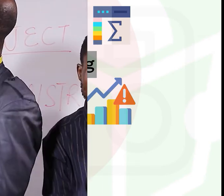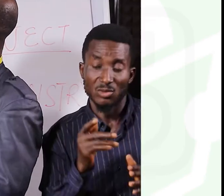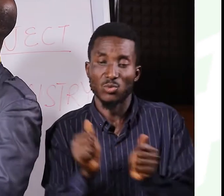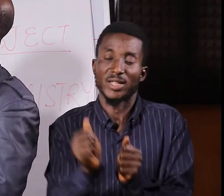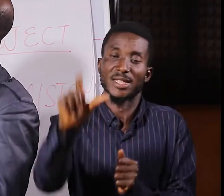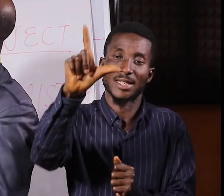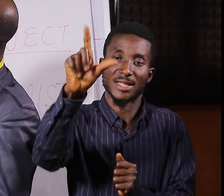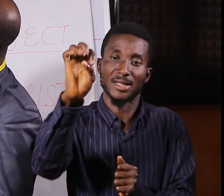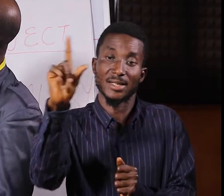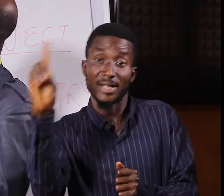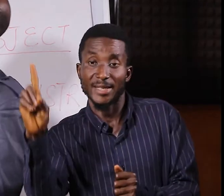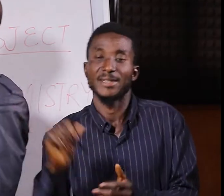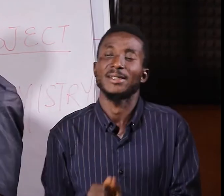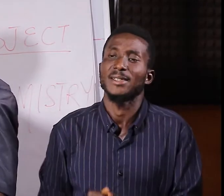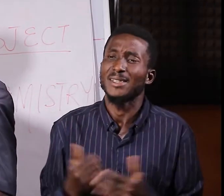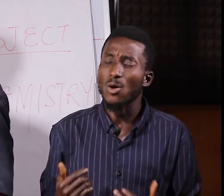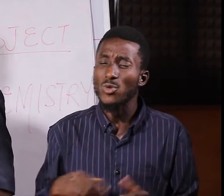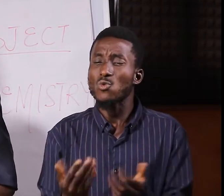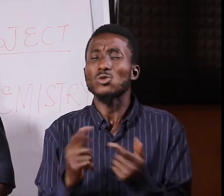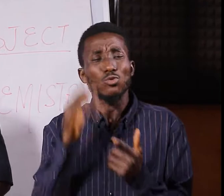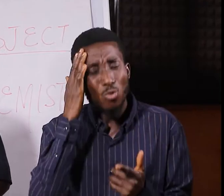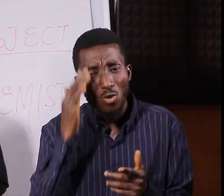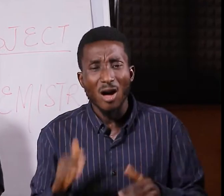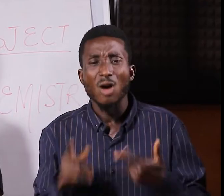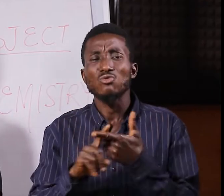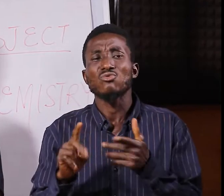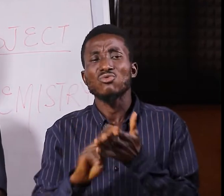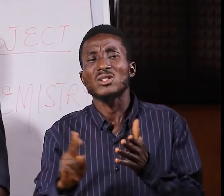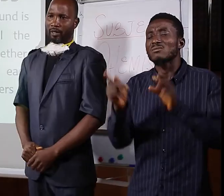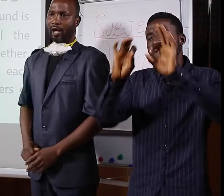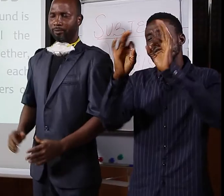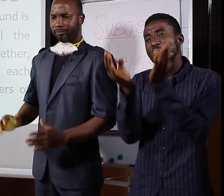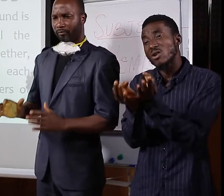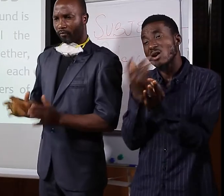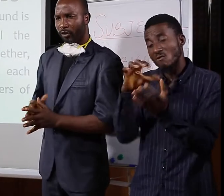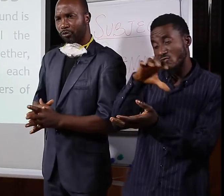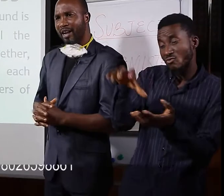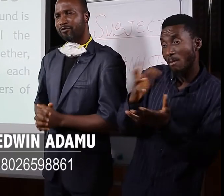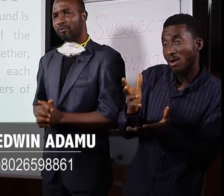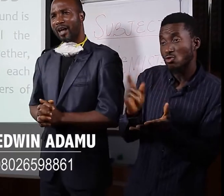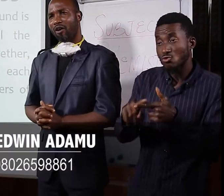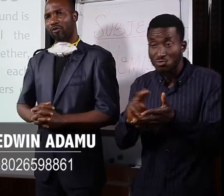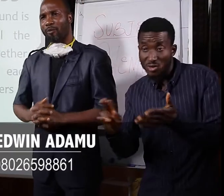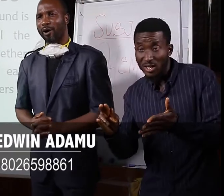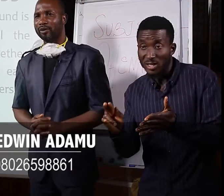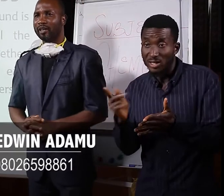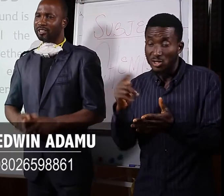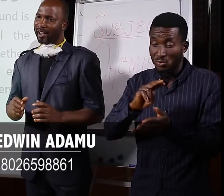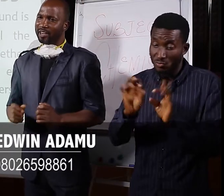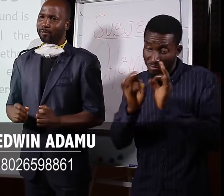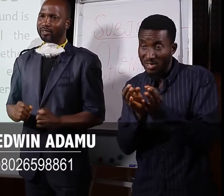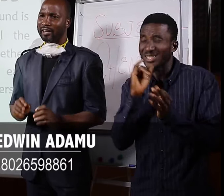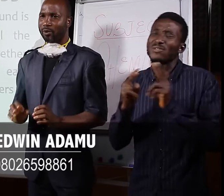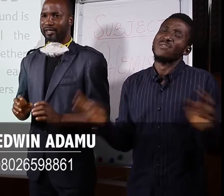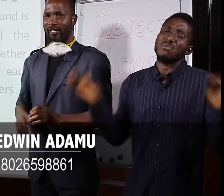Move further as we'll be looking at how to write the formula or formulae of compounds. Now, to write the formula of compound, it's